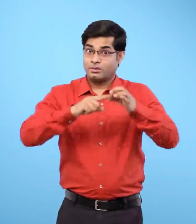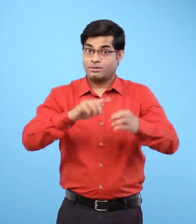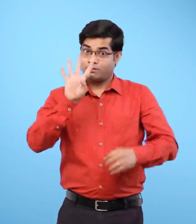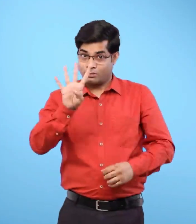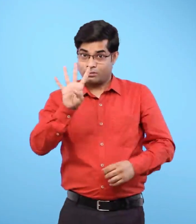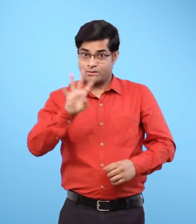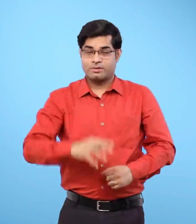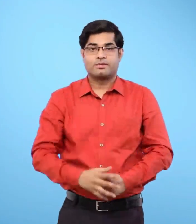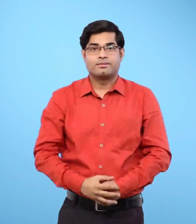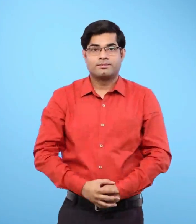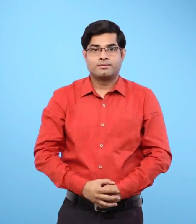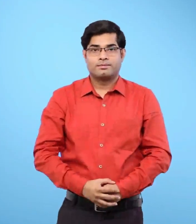Question 4.